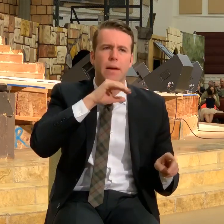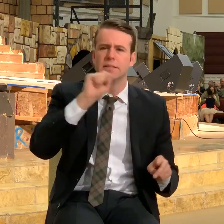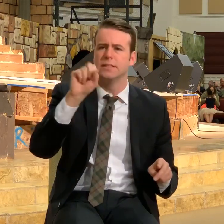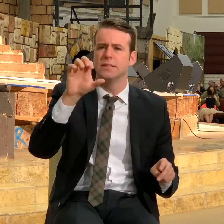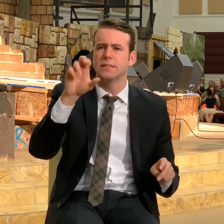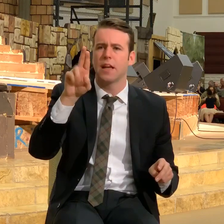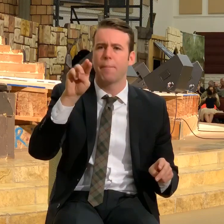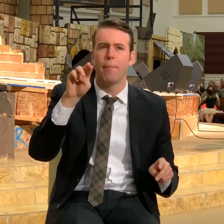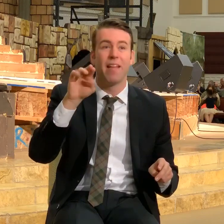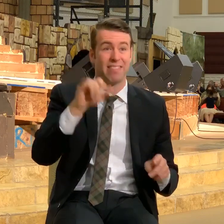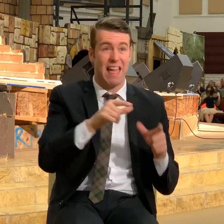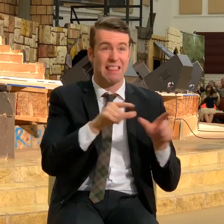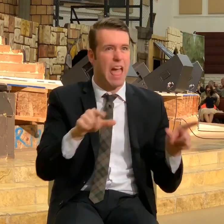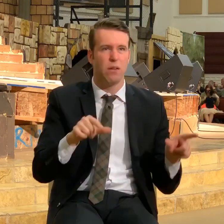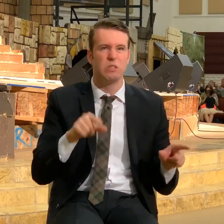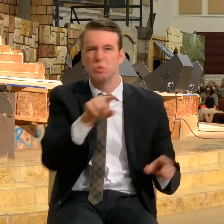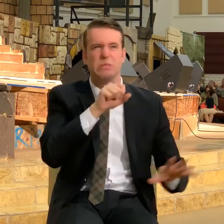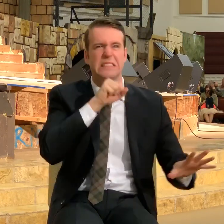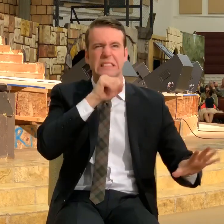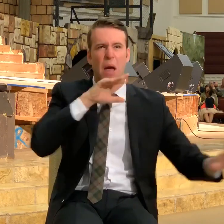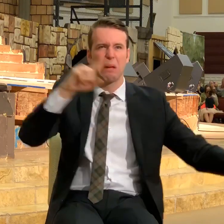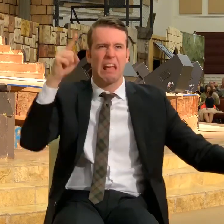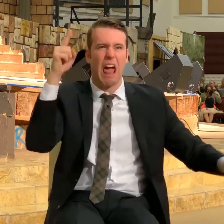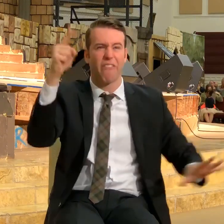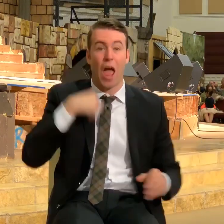Now, I'm not going to use that language. "You scum, get out of here."